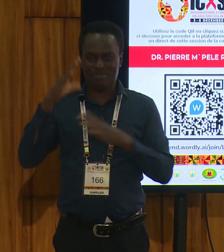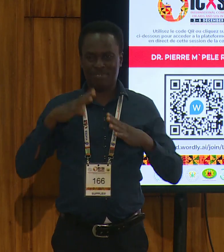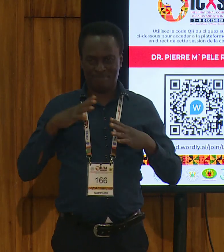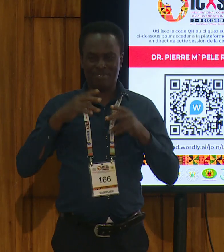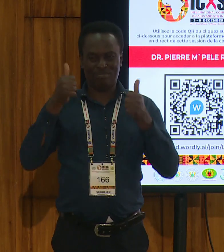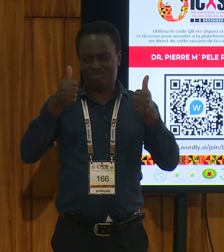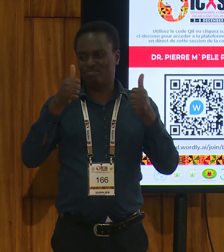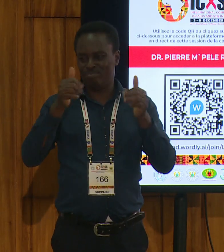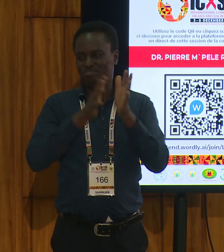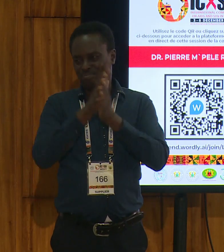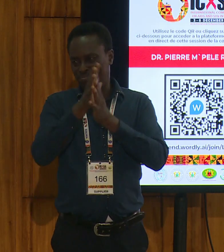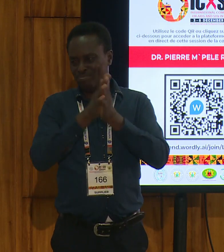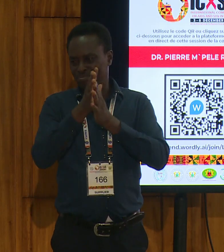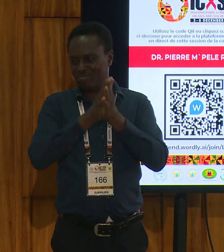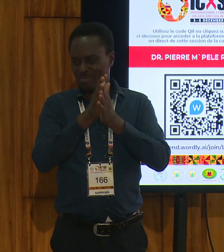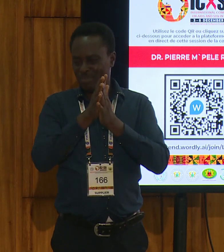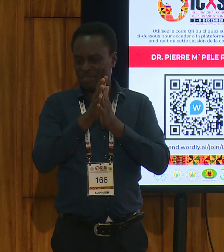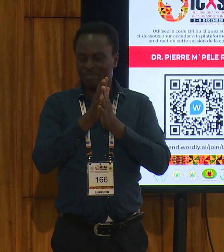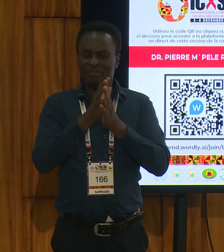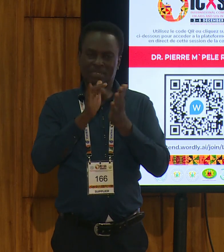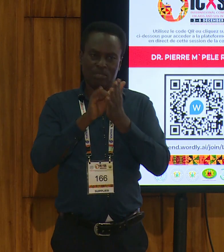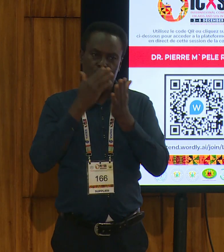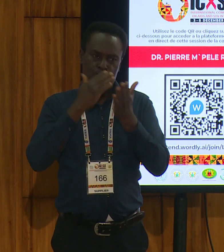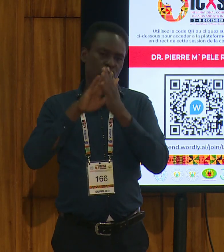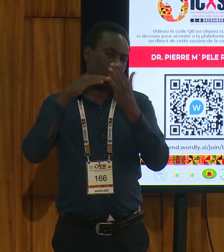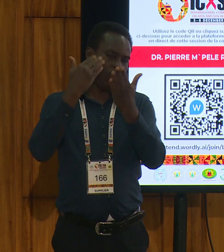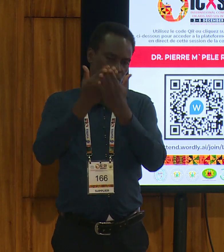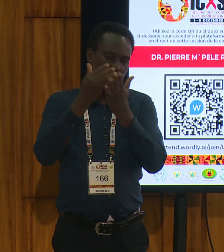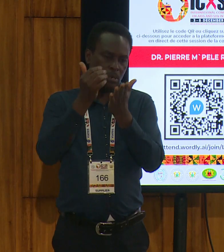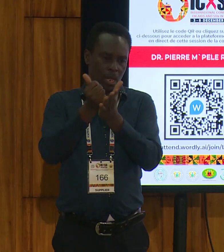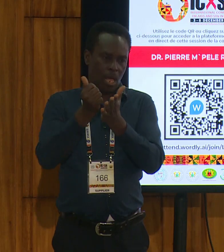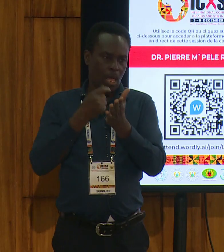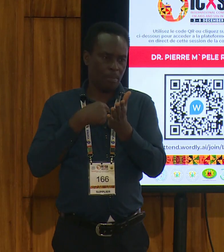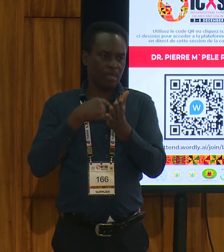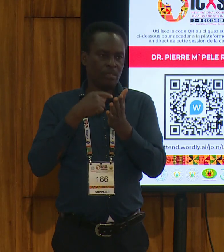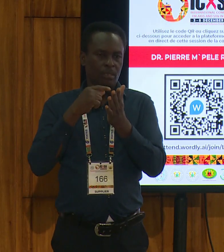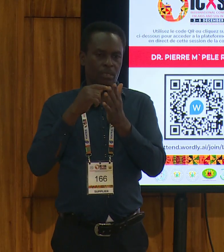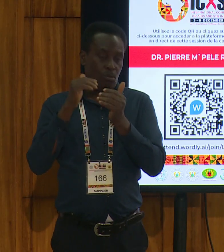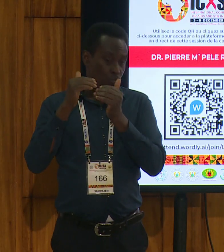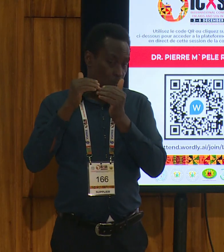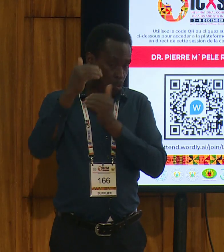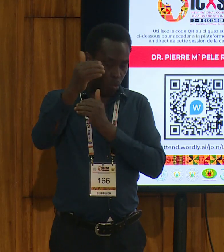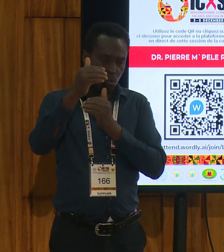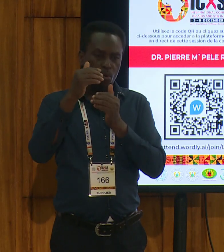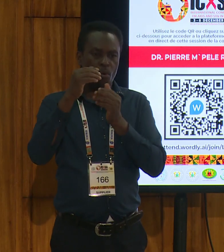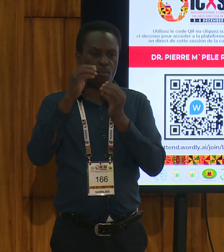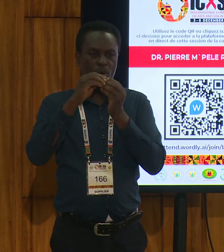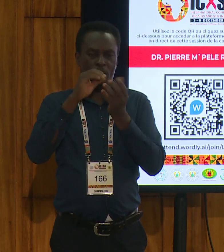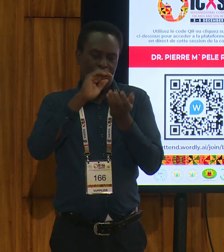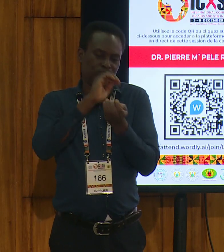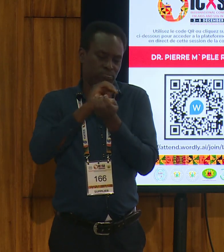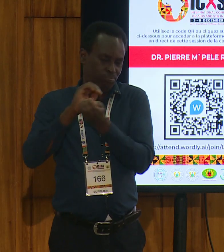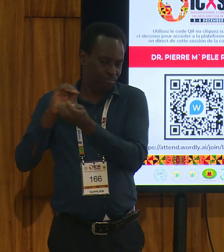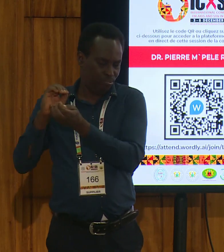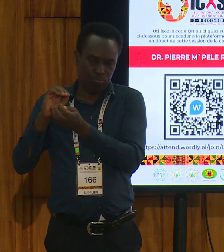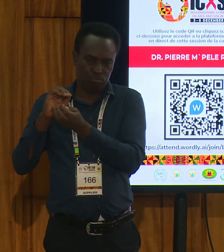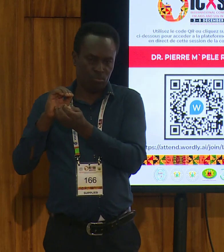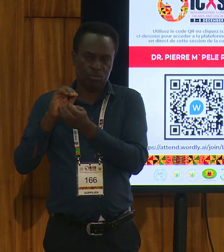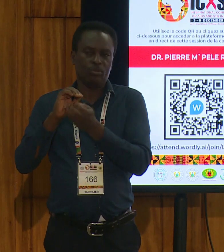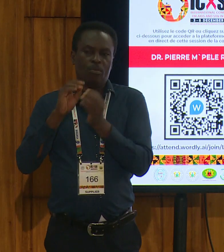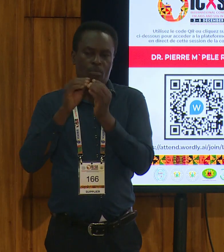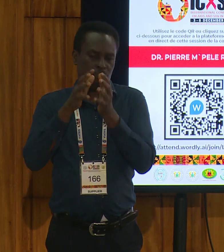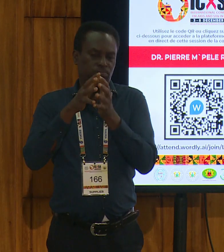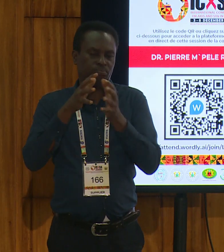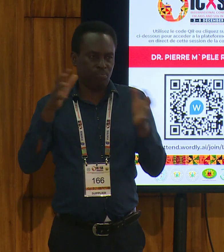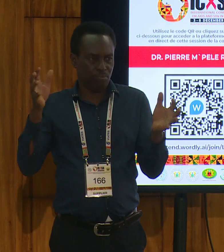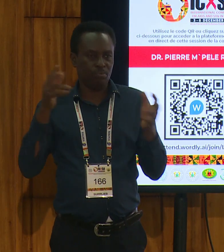very interesting approach, which goes very much beyond pilot. As you heard,